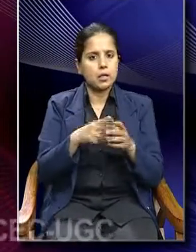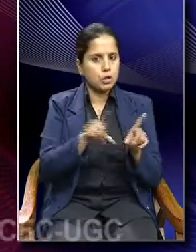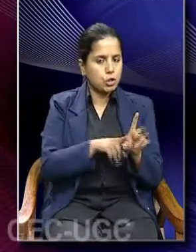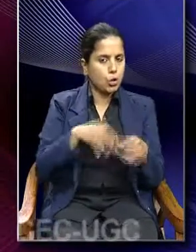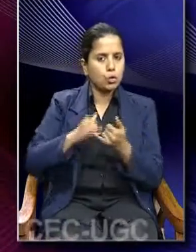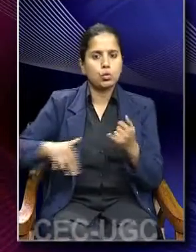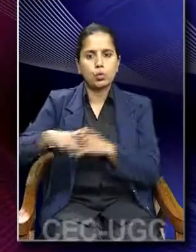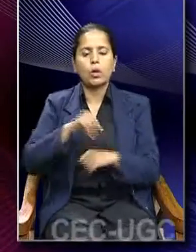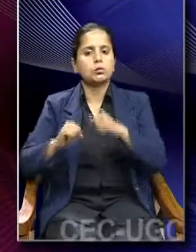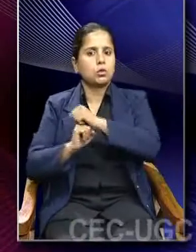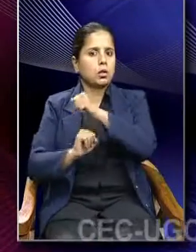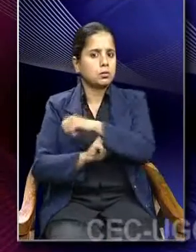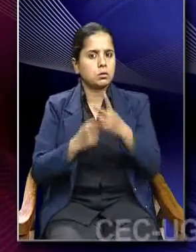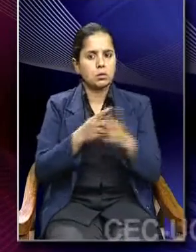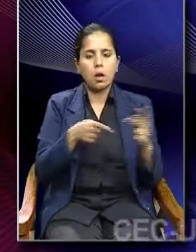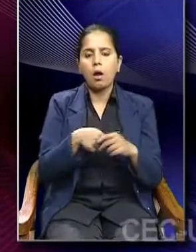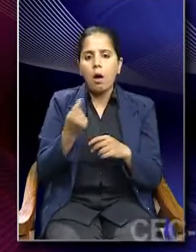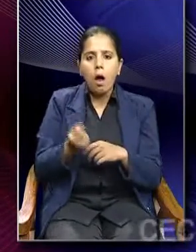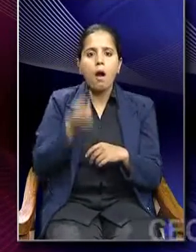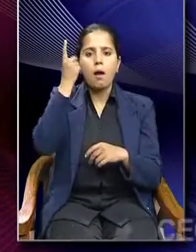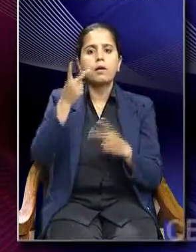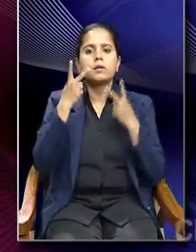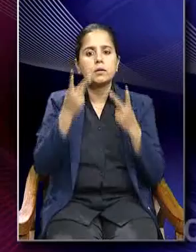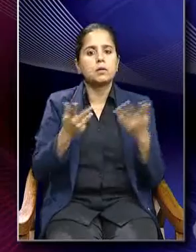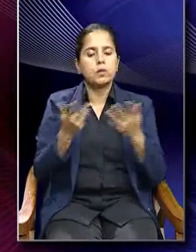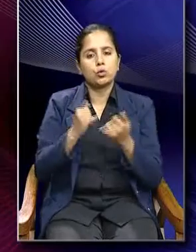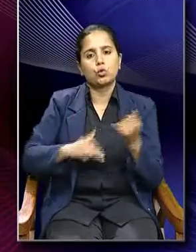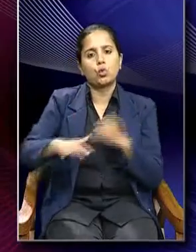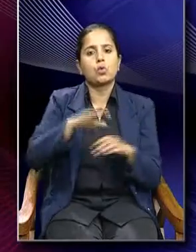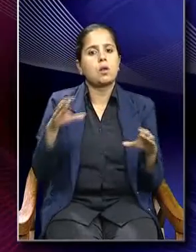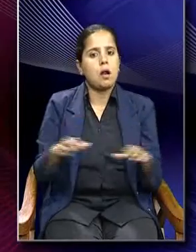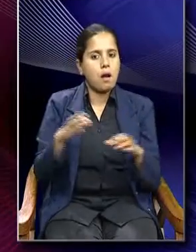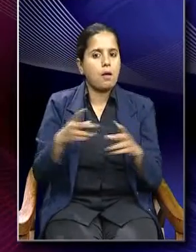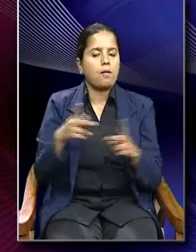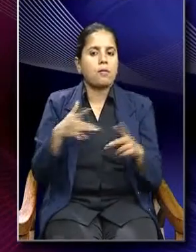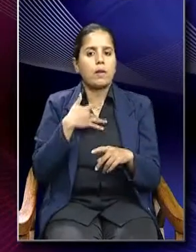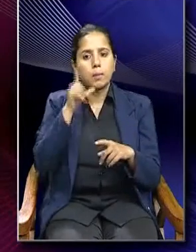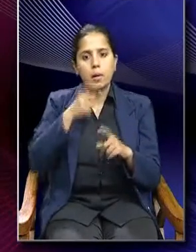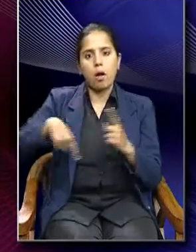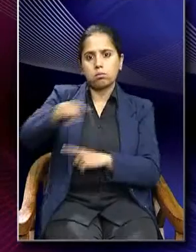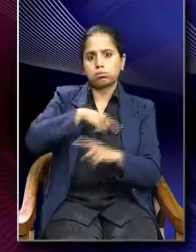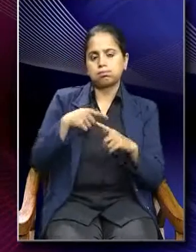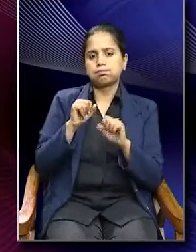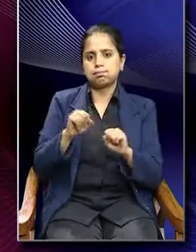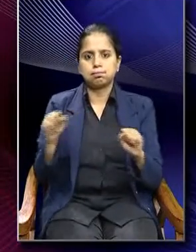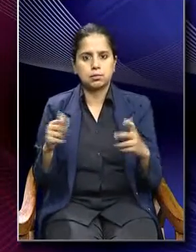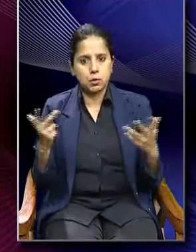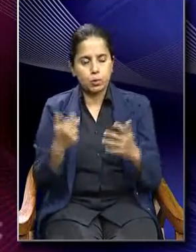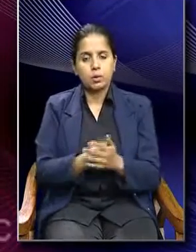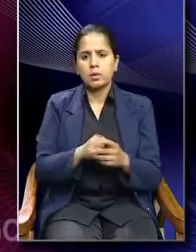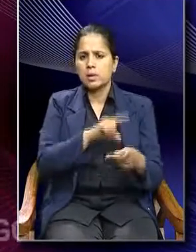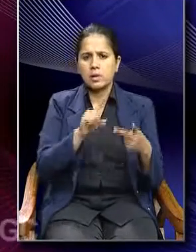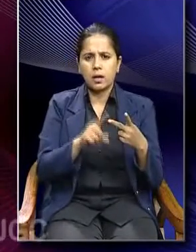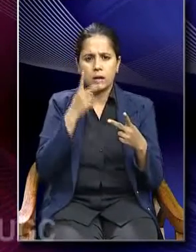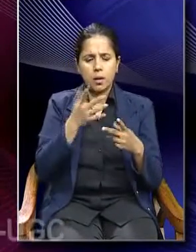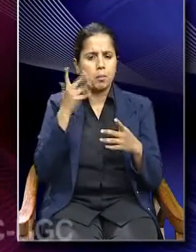structure that kind of determines the social action of people around. The second kind of